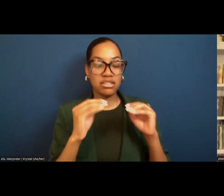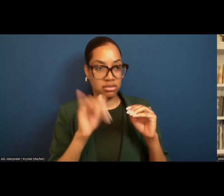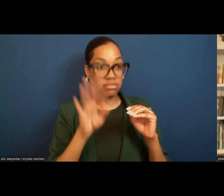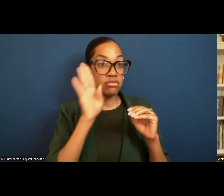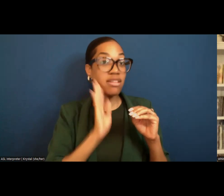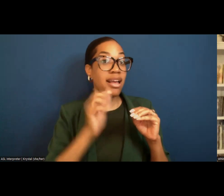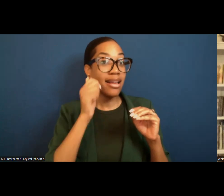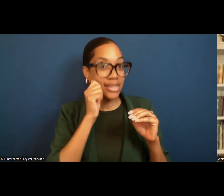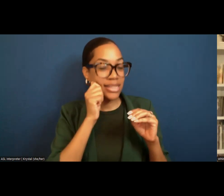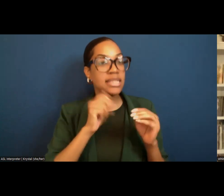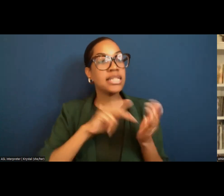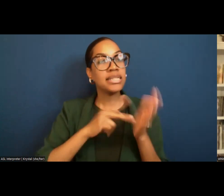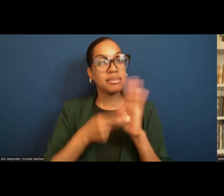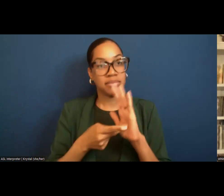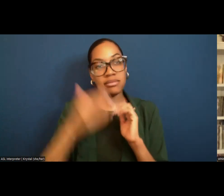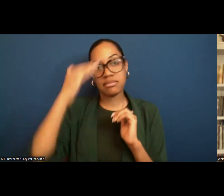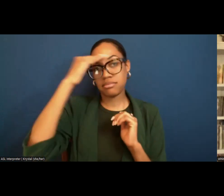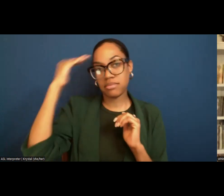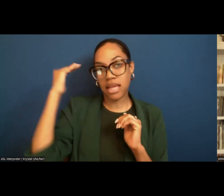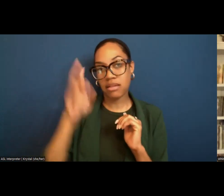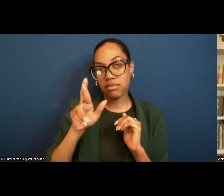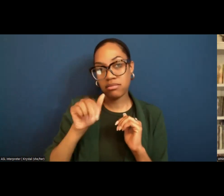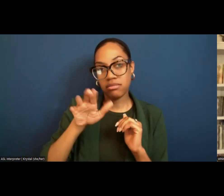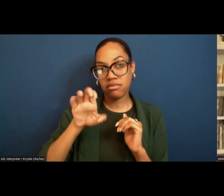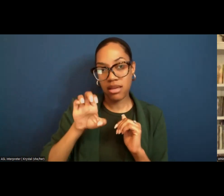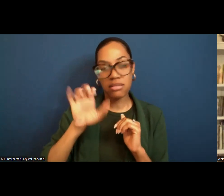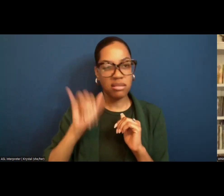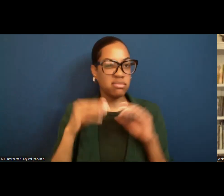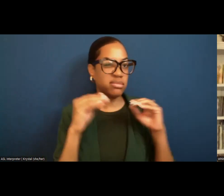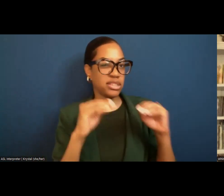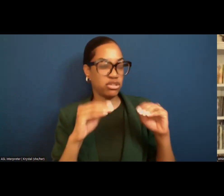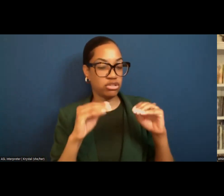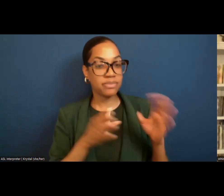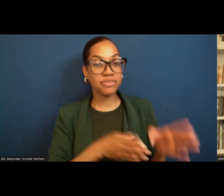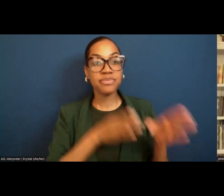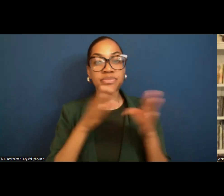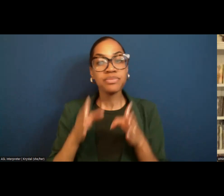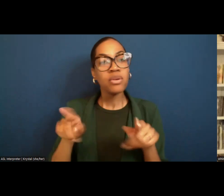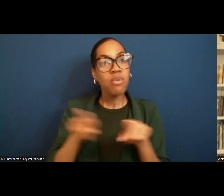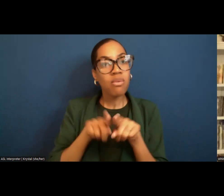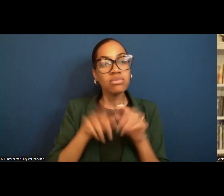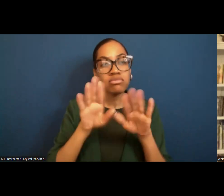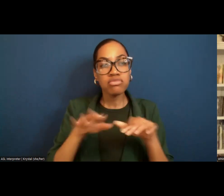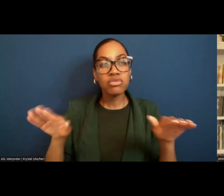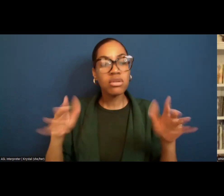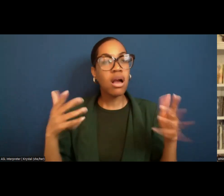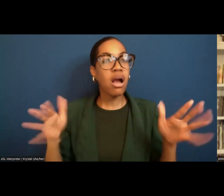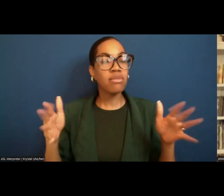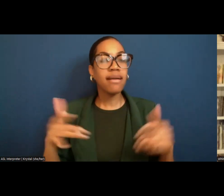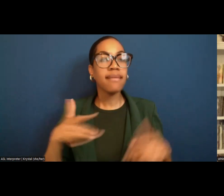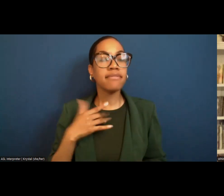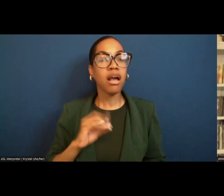they also feel good about themselves in terms of their phenotype. That is what they look like. So they feel good about their